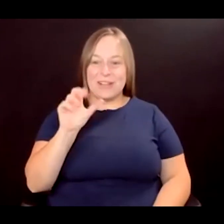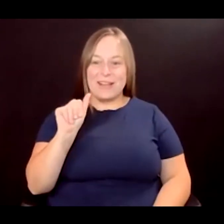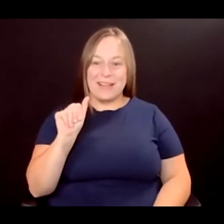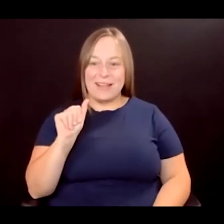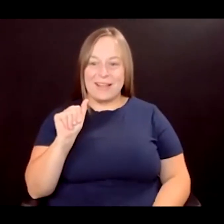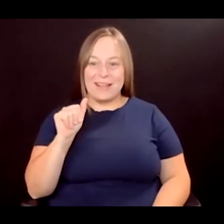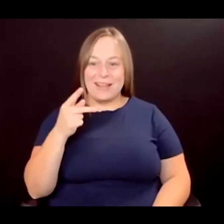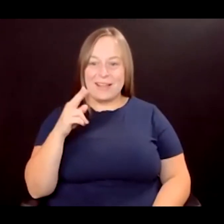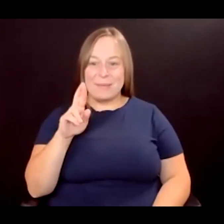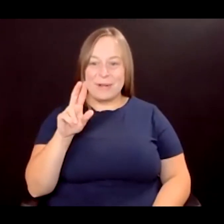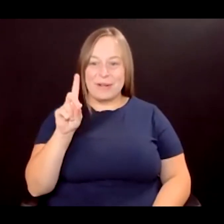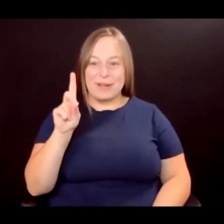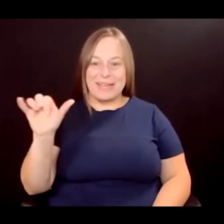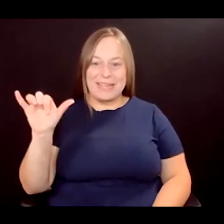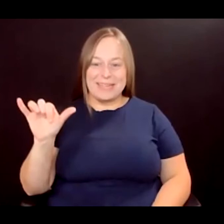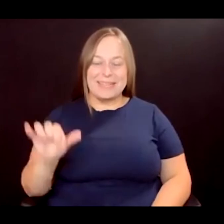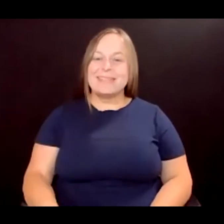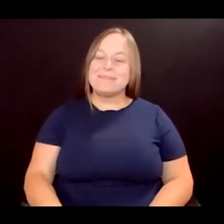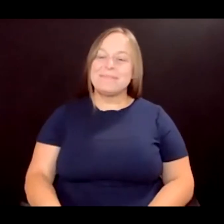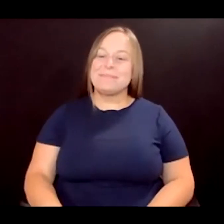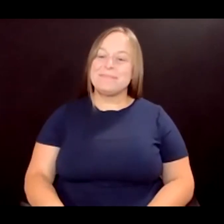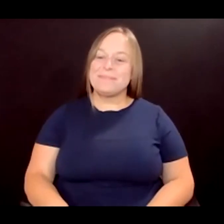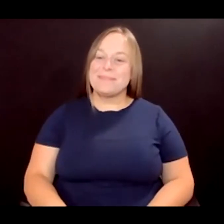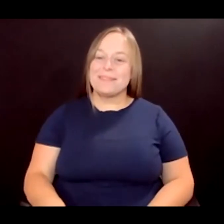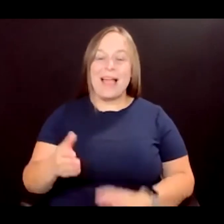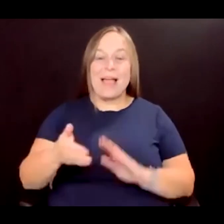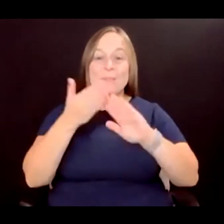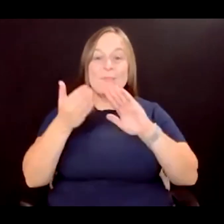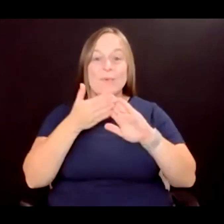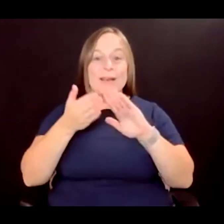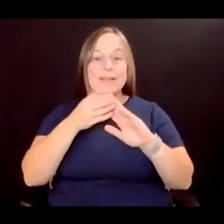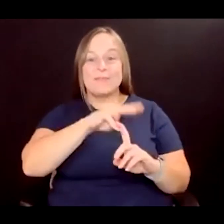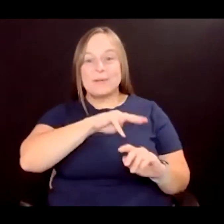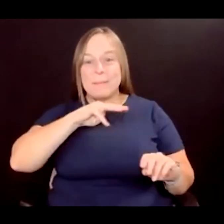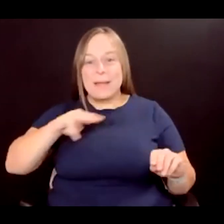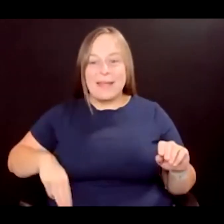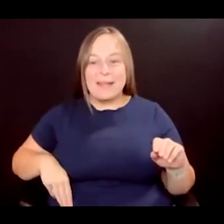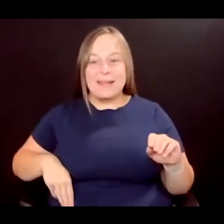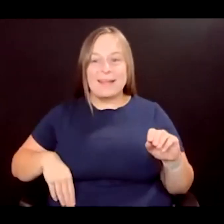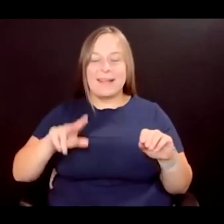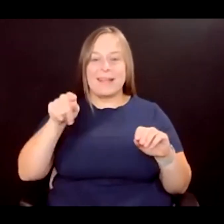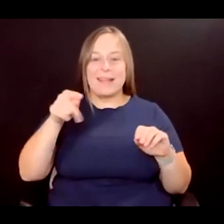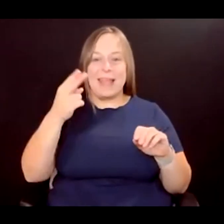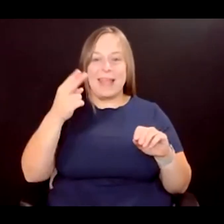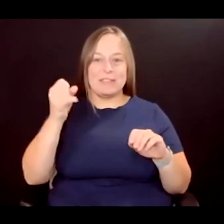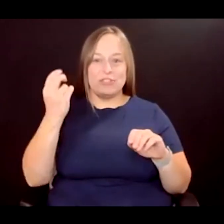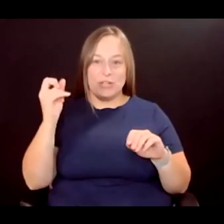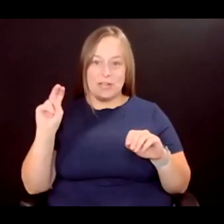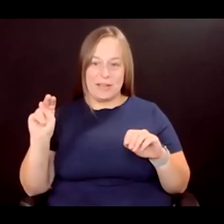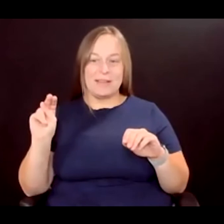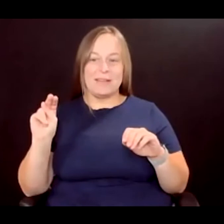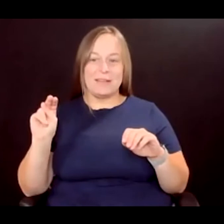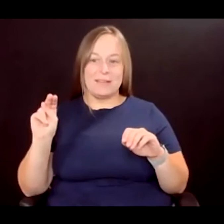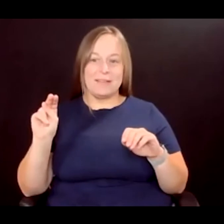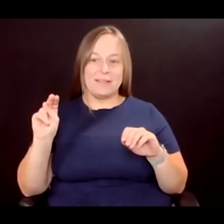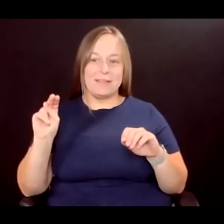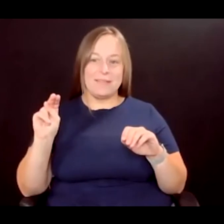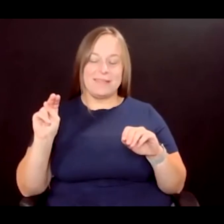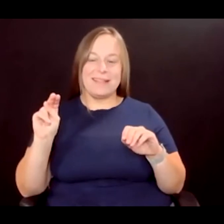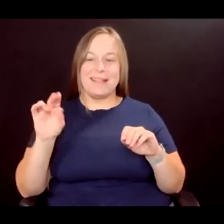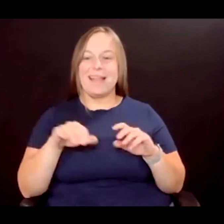know, a natural disaster. Okay. Great, thank you, Greg. And I'll close that out with